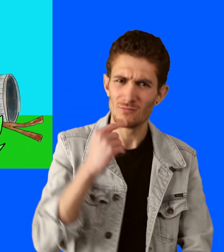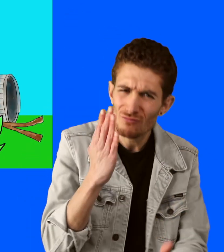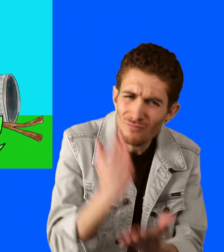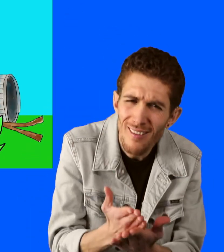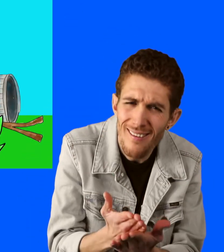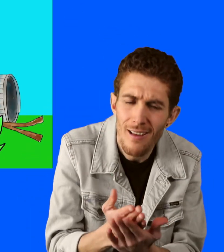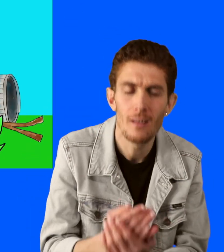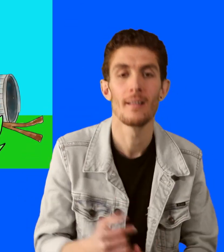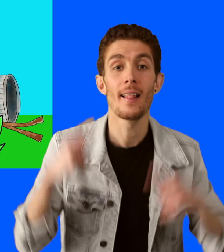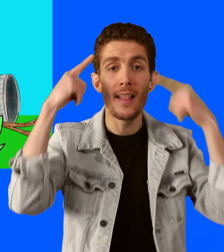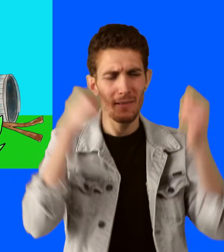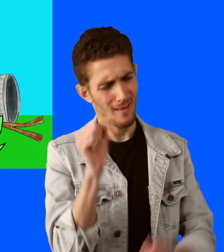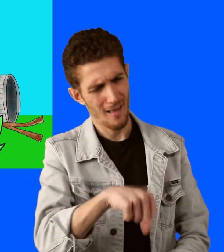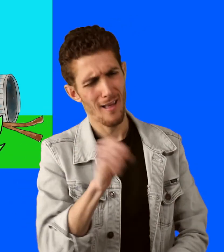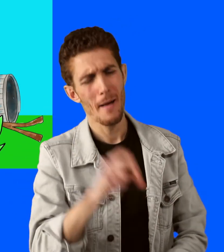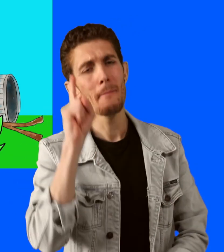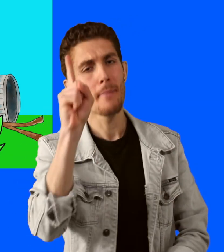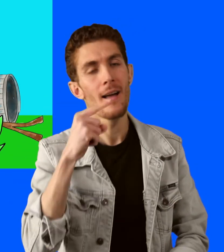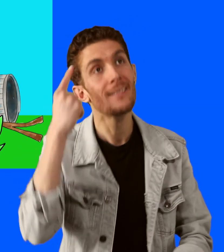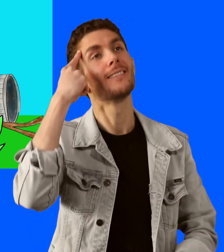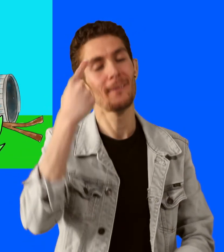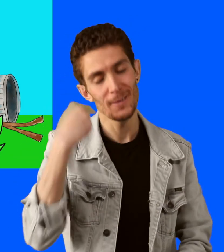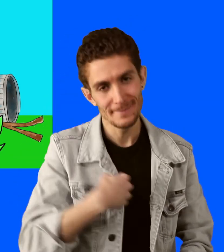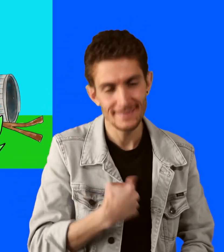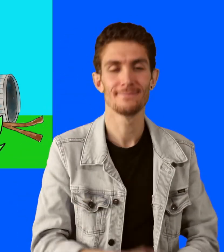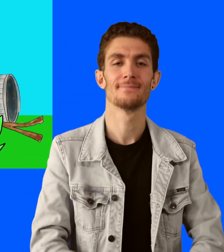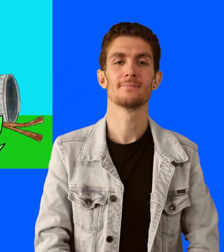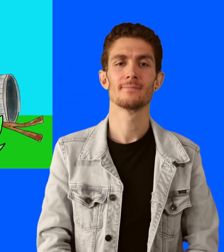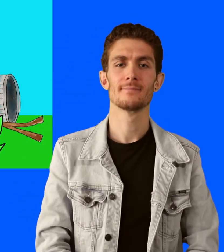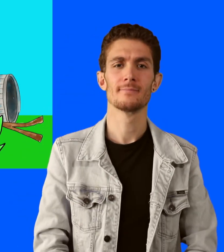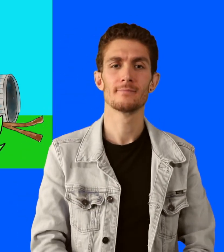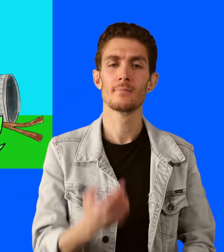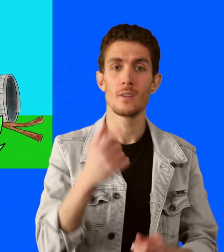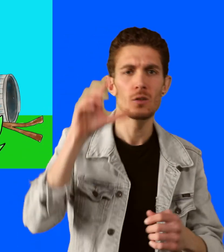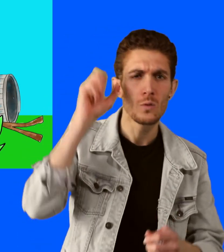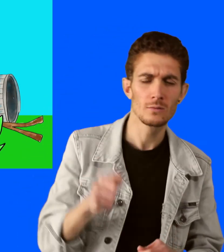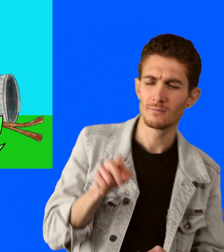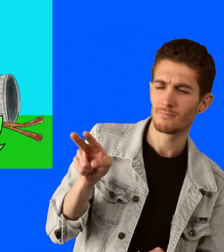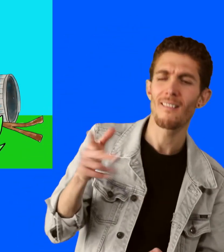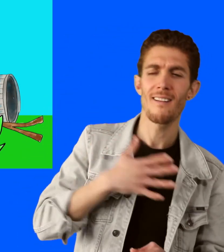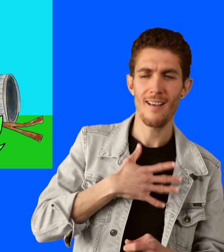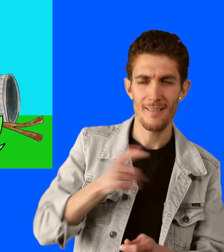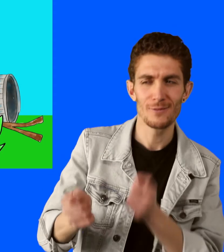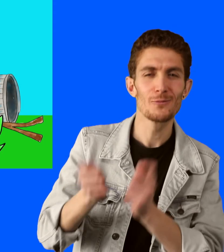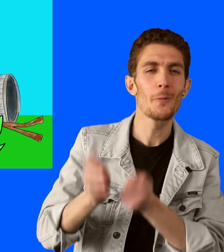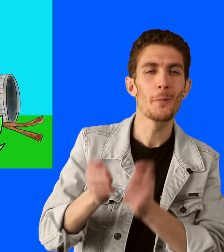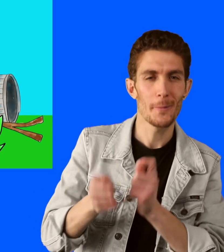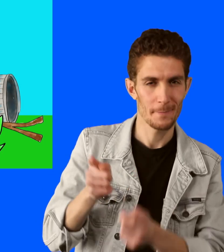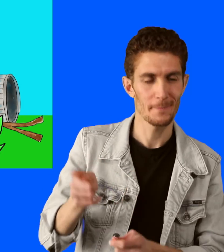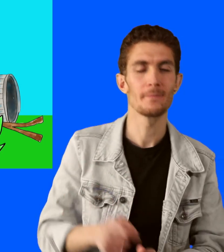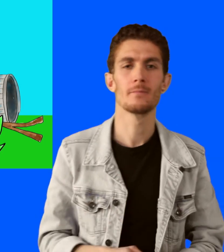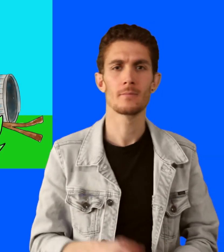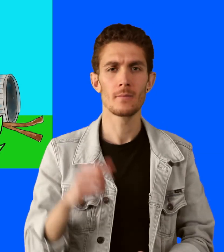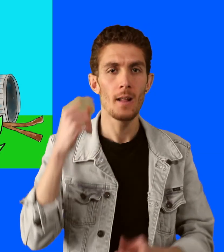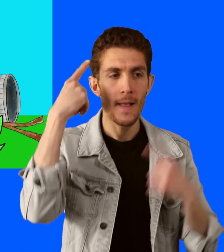really asked hattie yes said ella but thanks for looking out for me oh she plays the